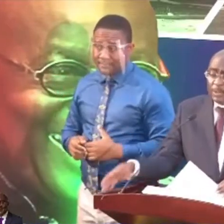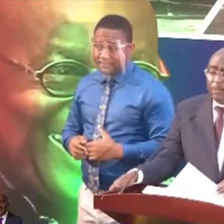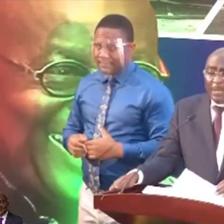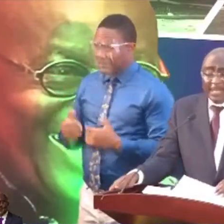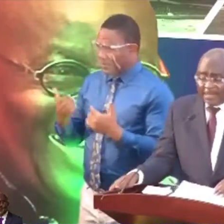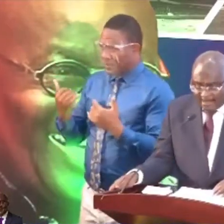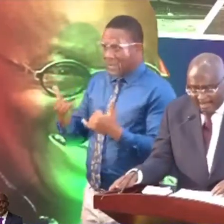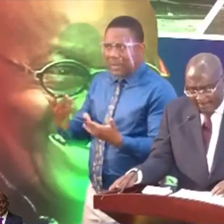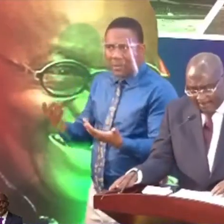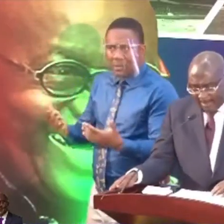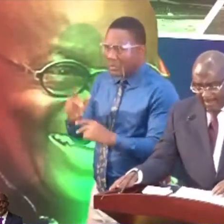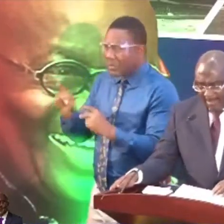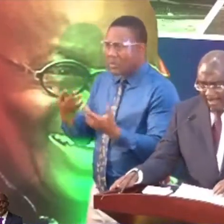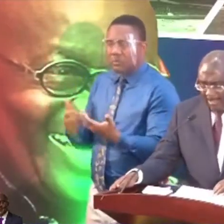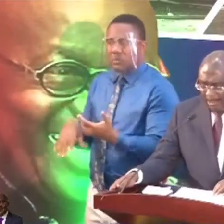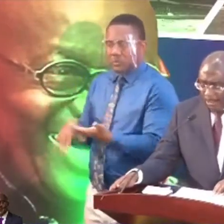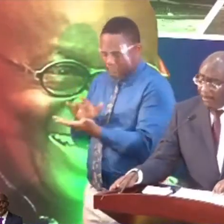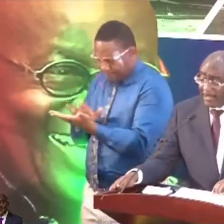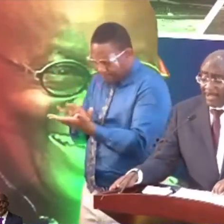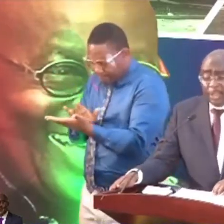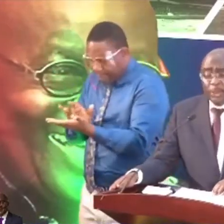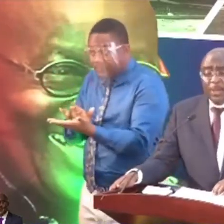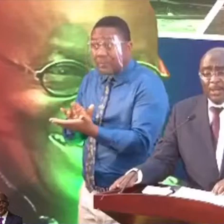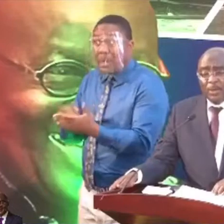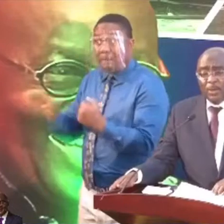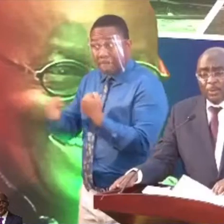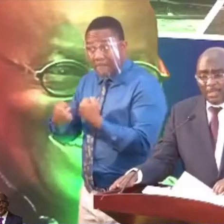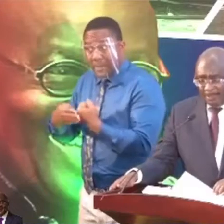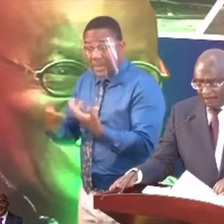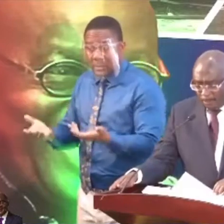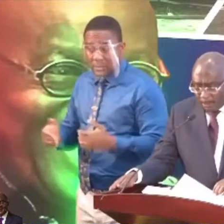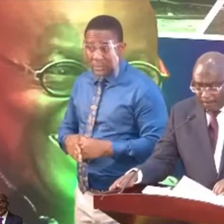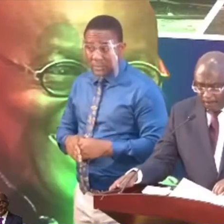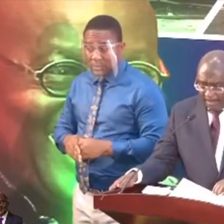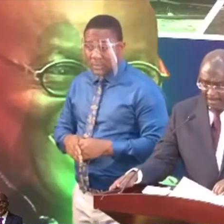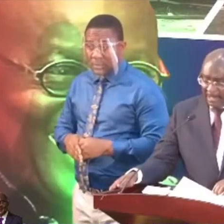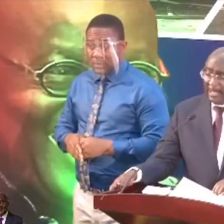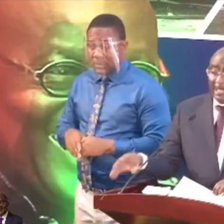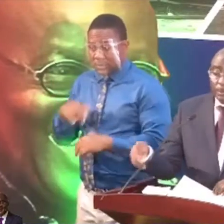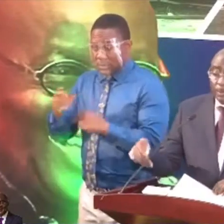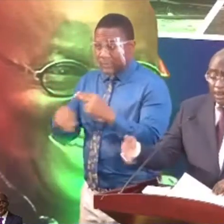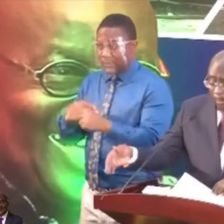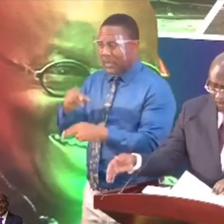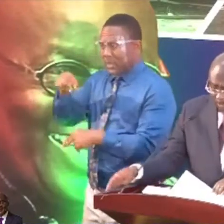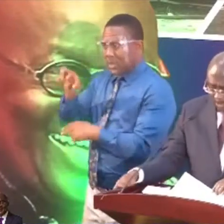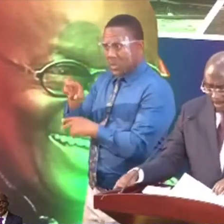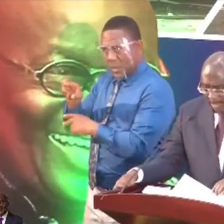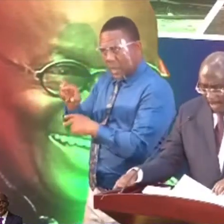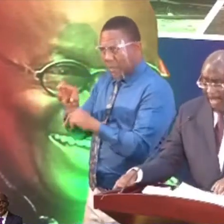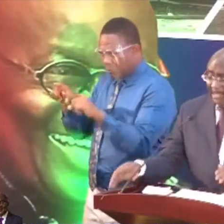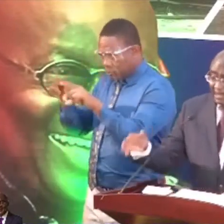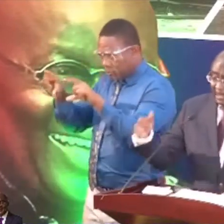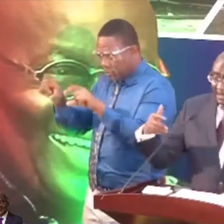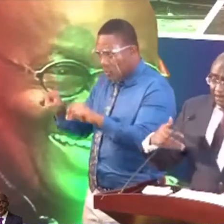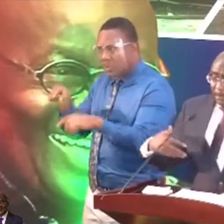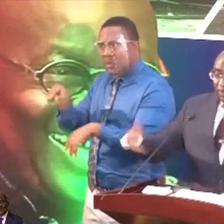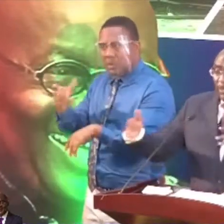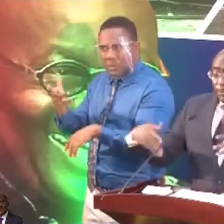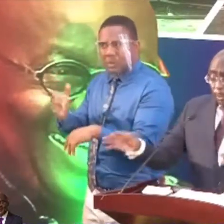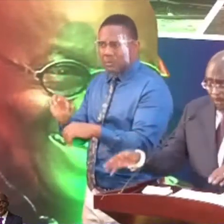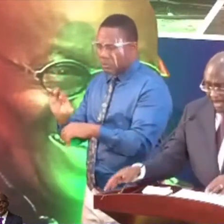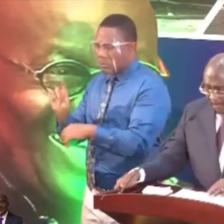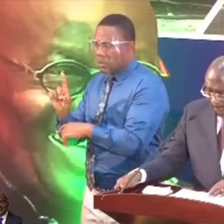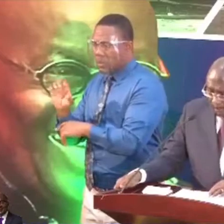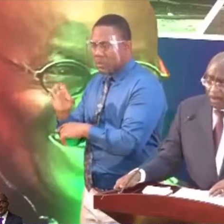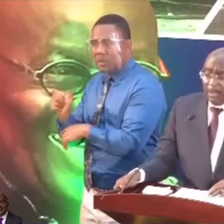to banking services. The universal QR code has been put in place, and it will be launched in terms of